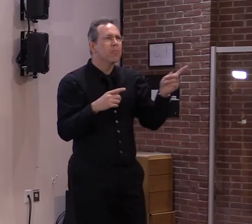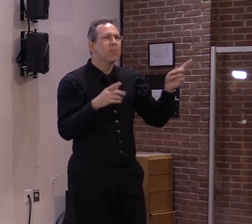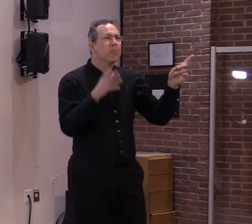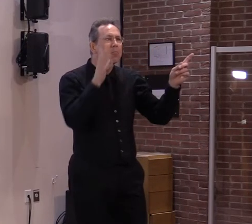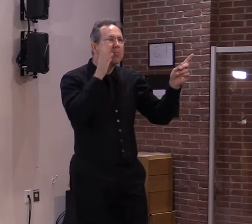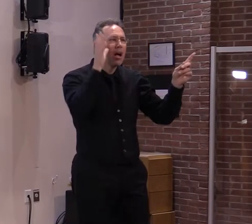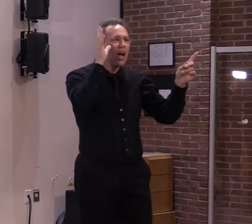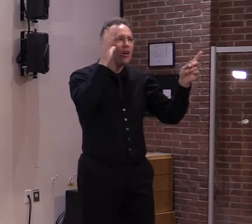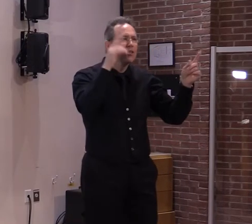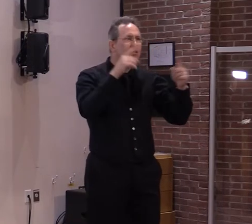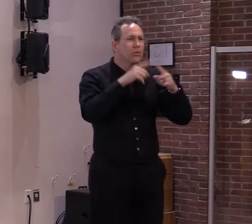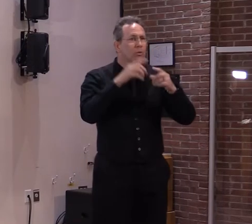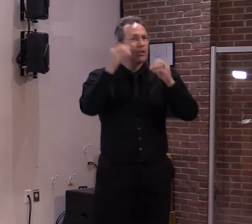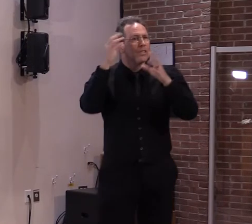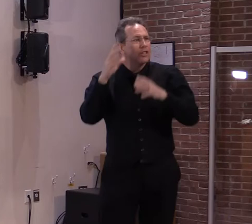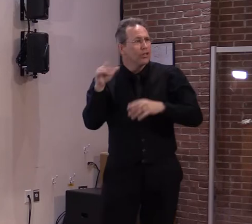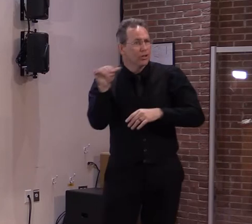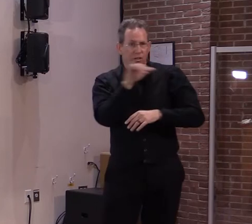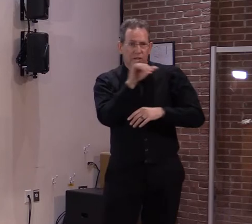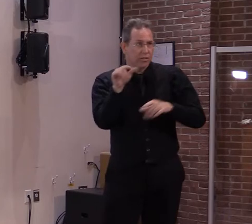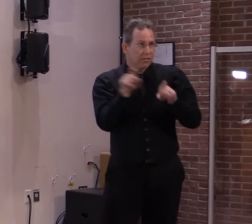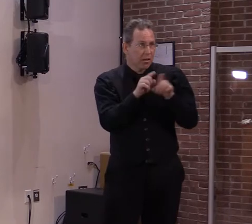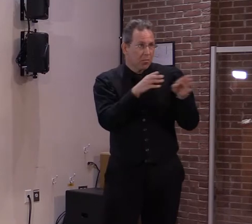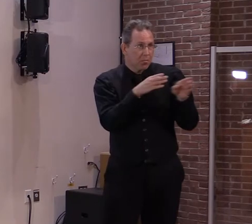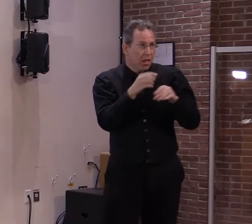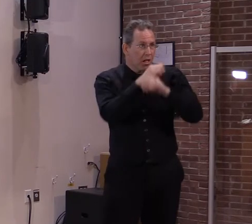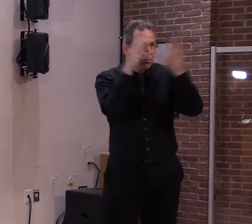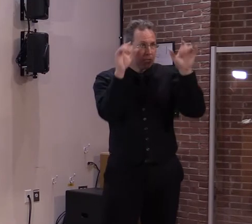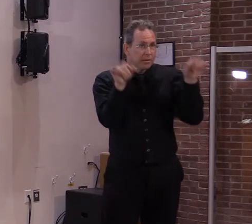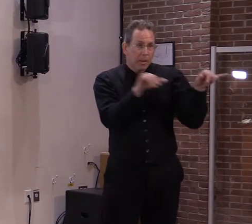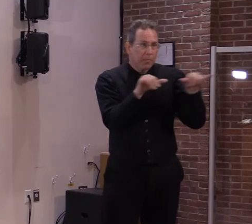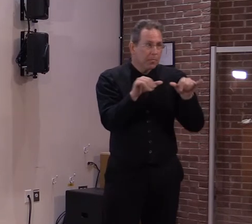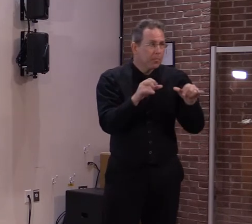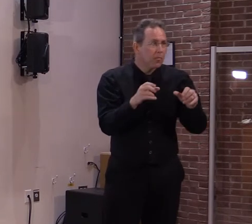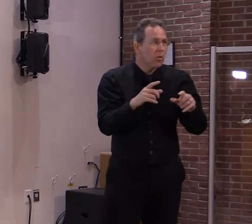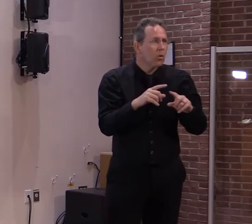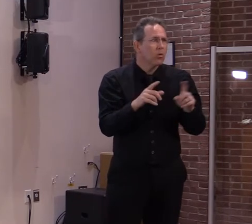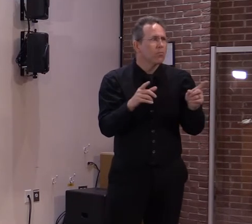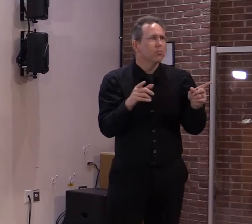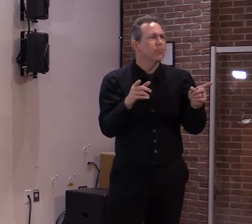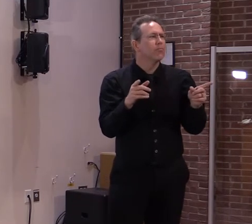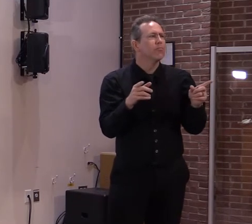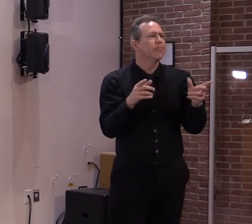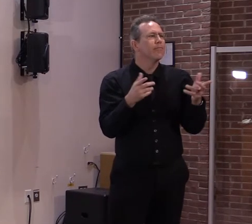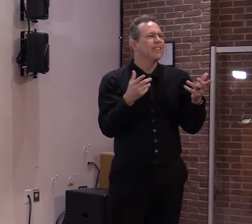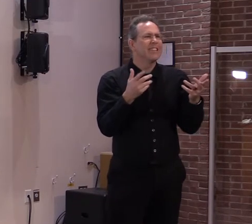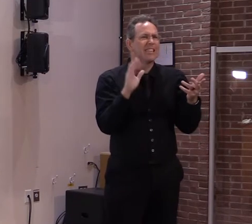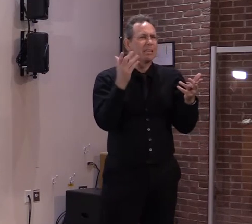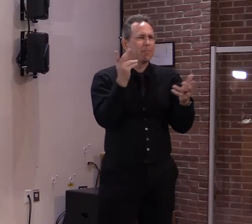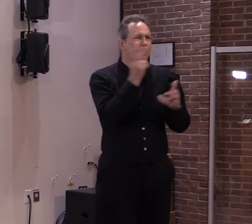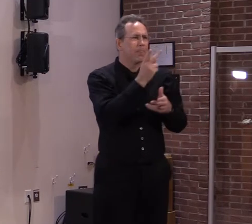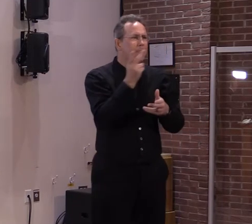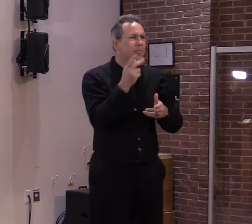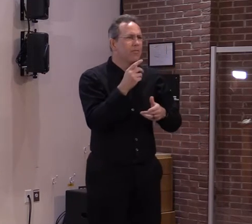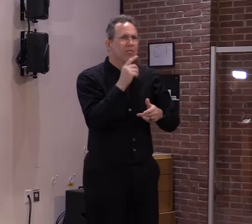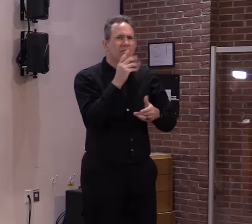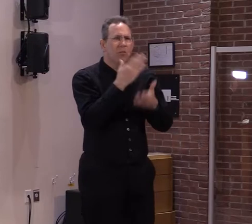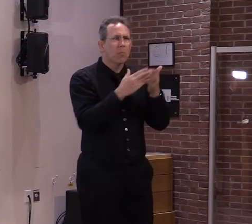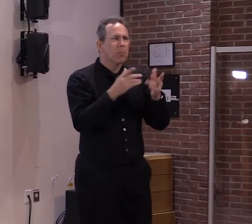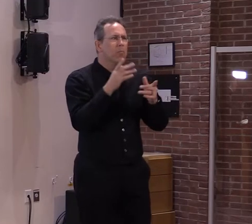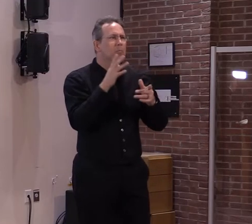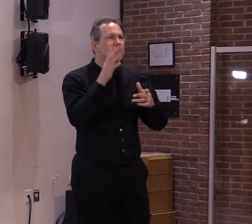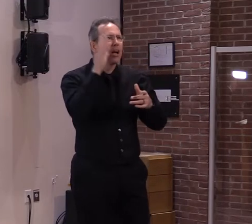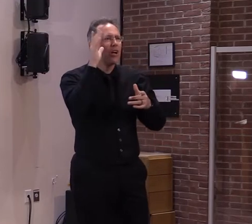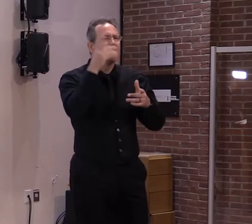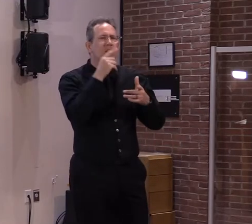administrator, they have no interest in going back to in-person instruction until the fall.